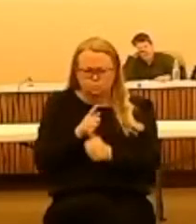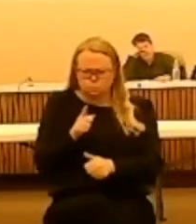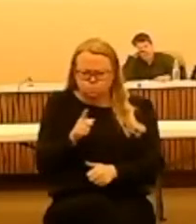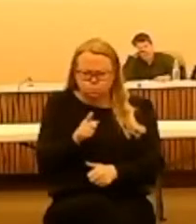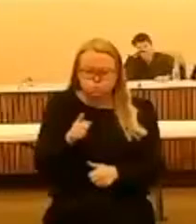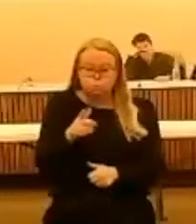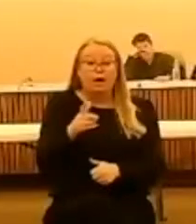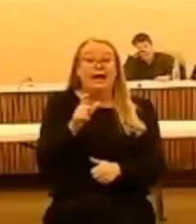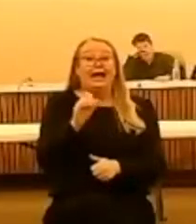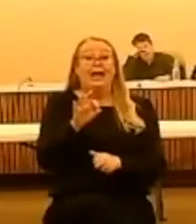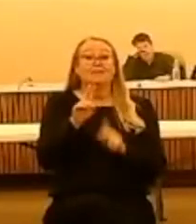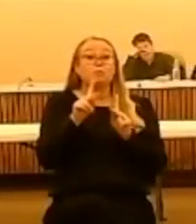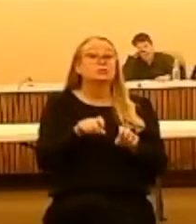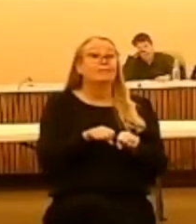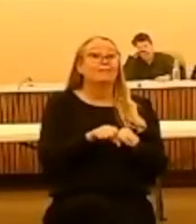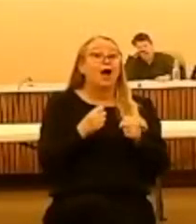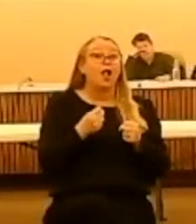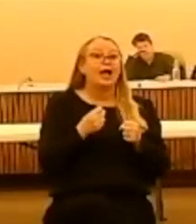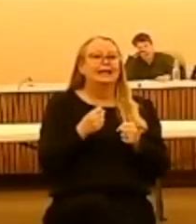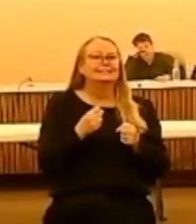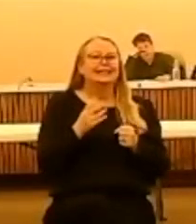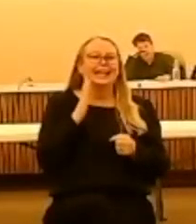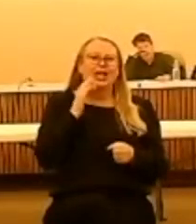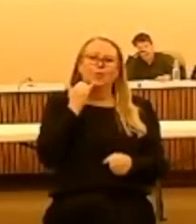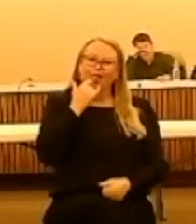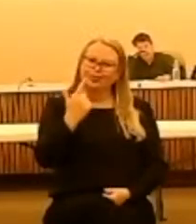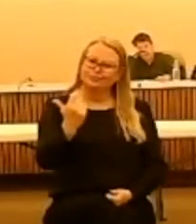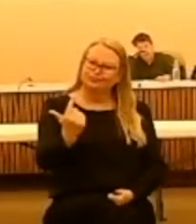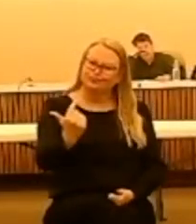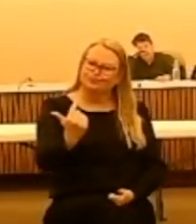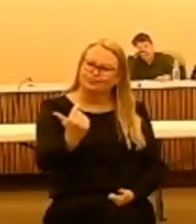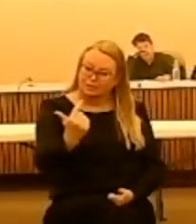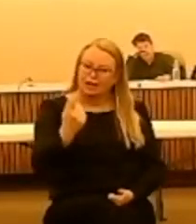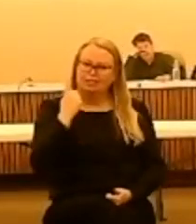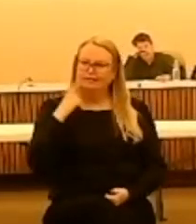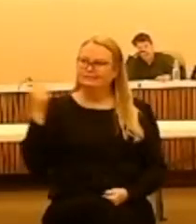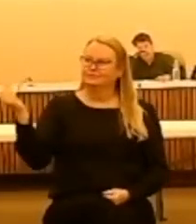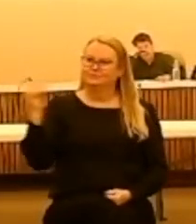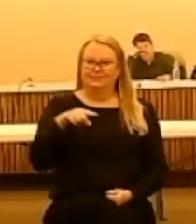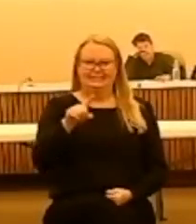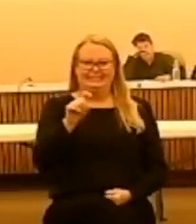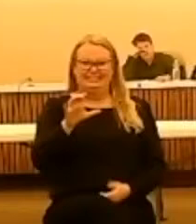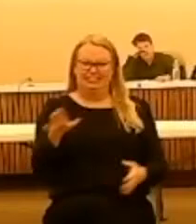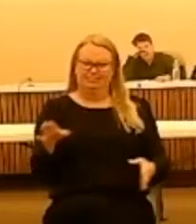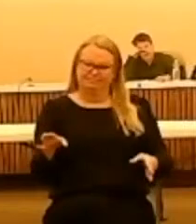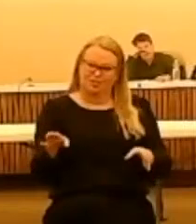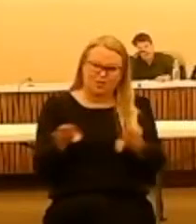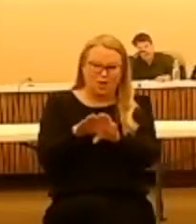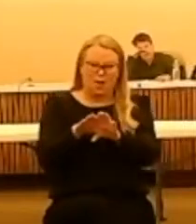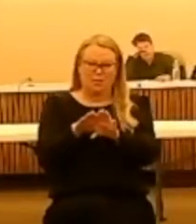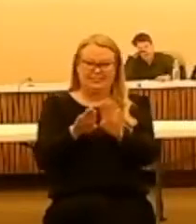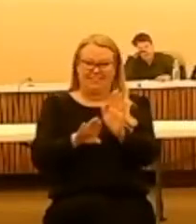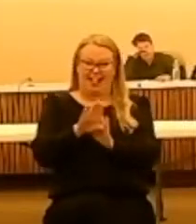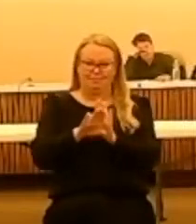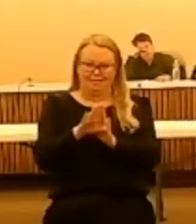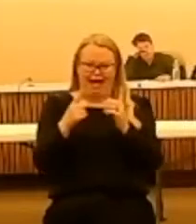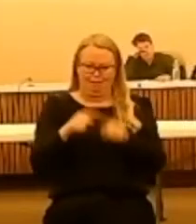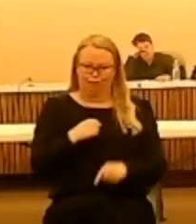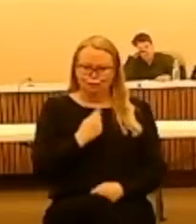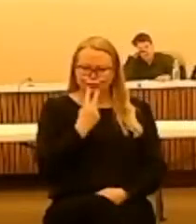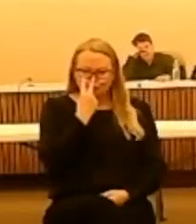fact that if somebody does violate it, he calls them in and the DEC comes in and shuts them down, because that happened on a